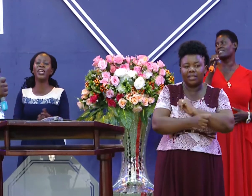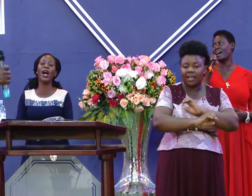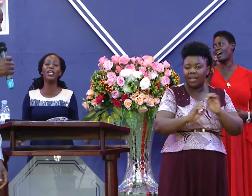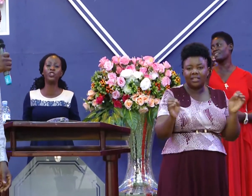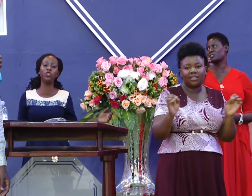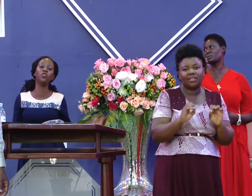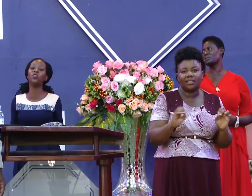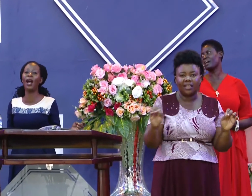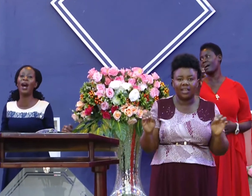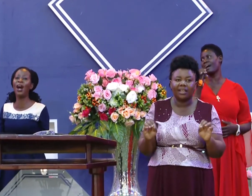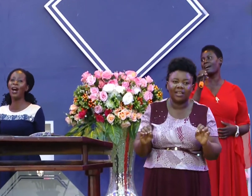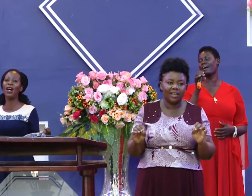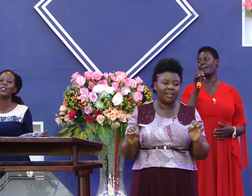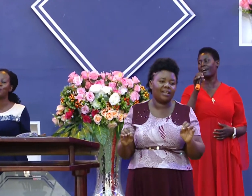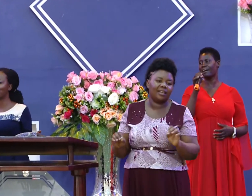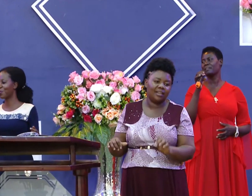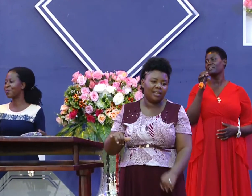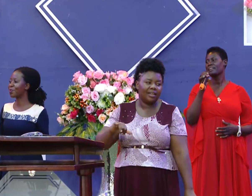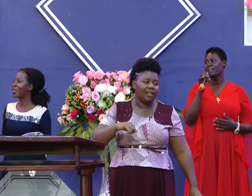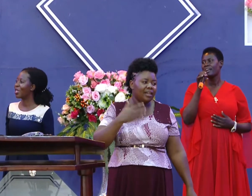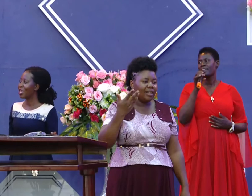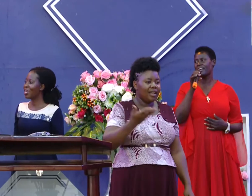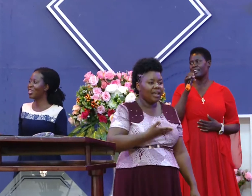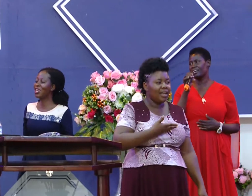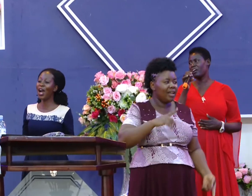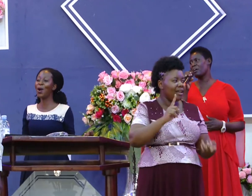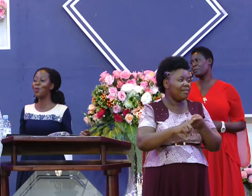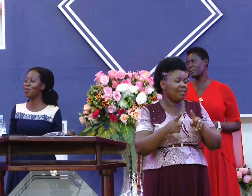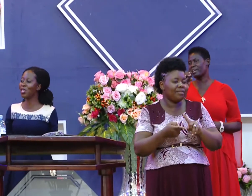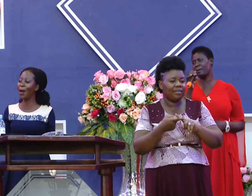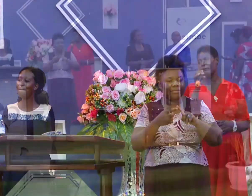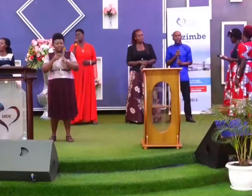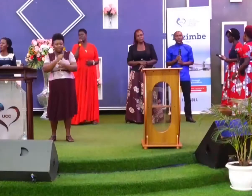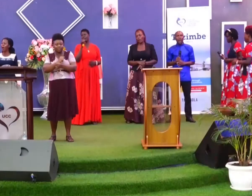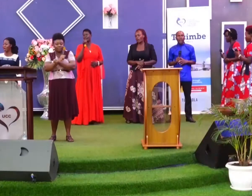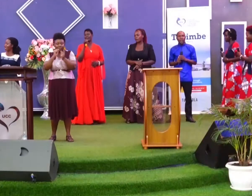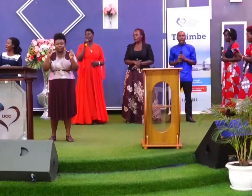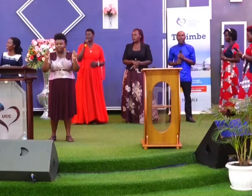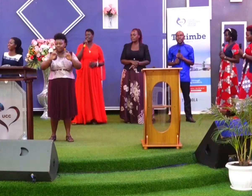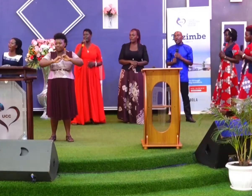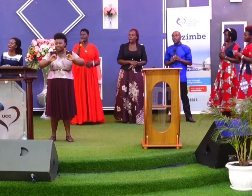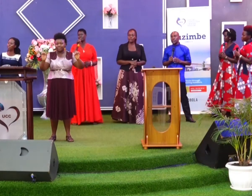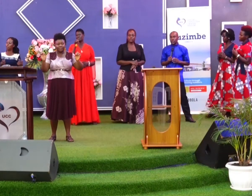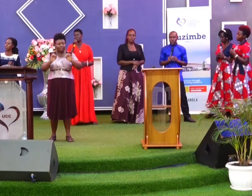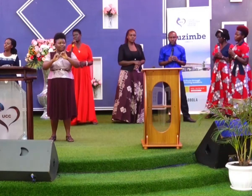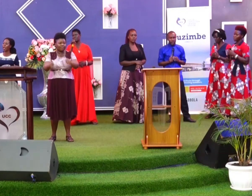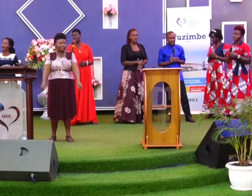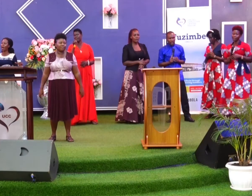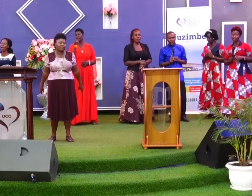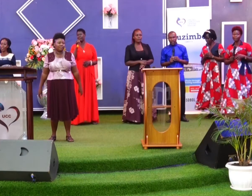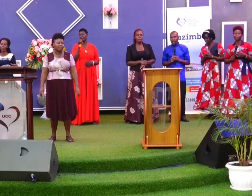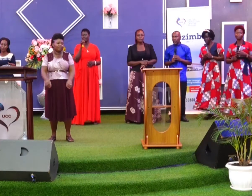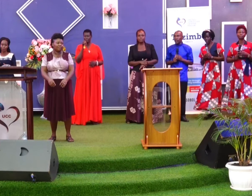wanga tachuka. Zeninomuyambi. Ninomuyambi wanga